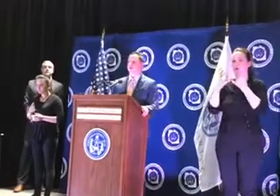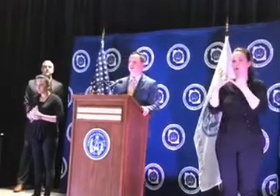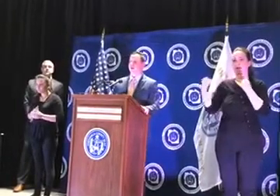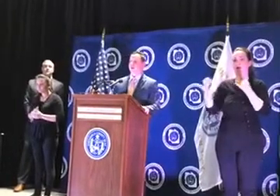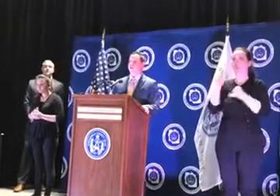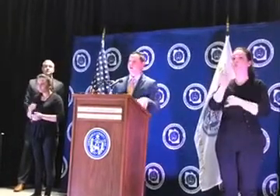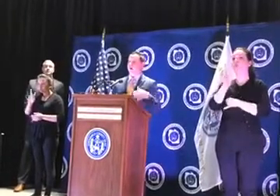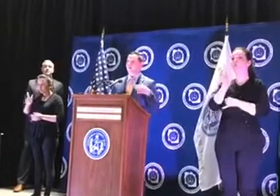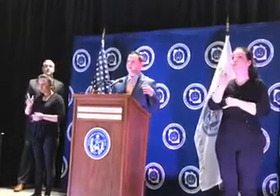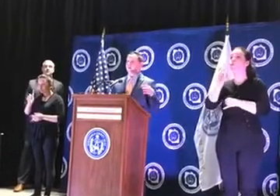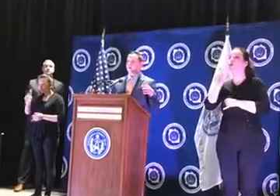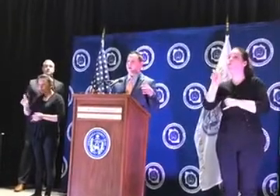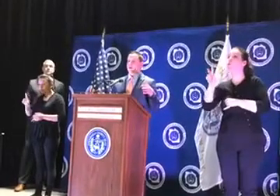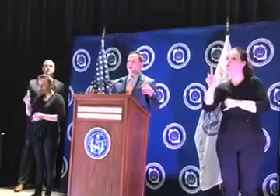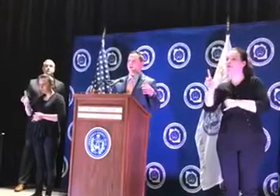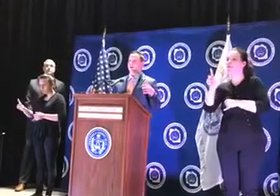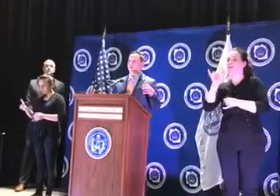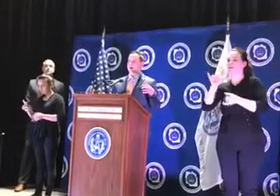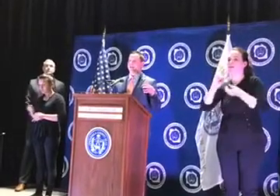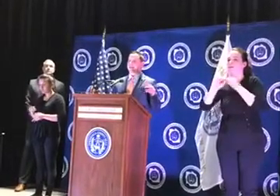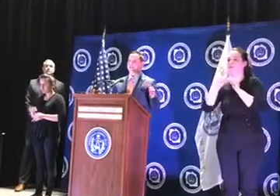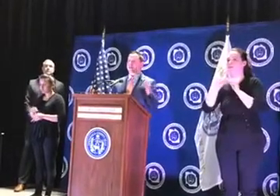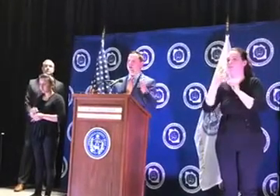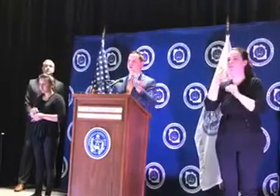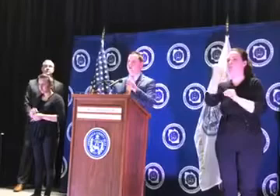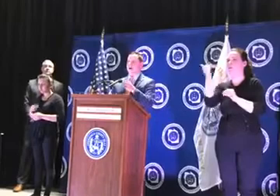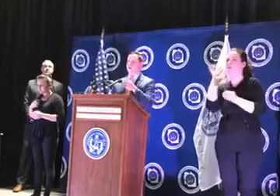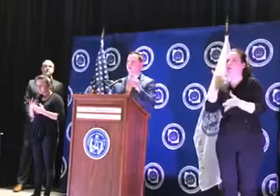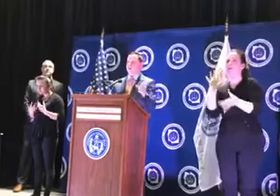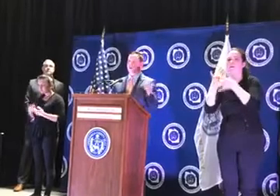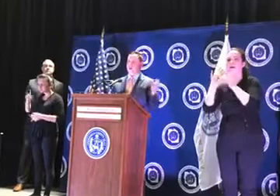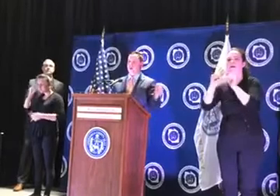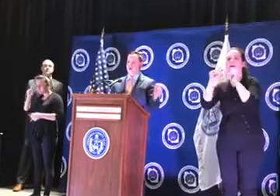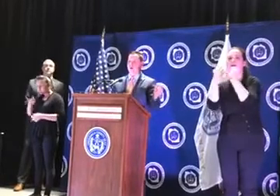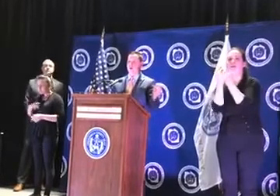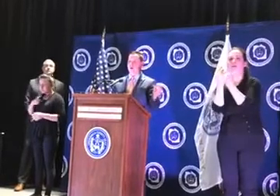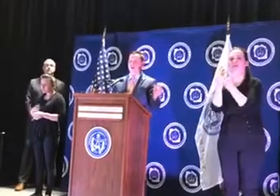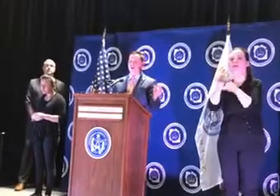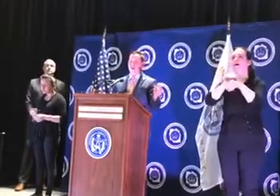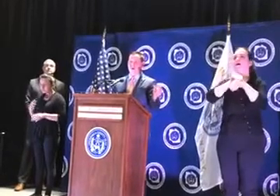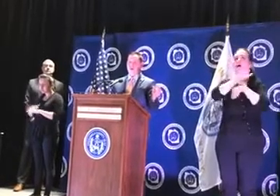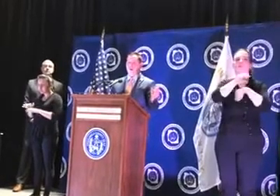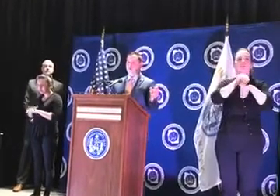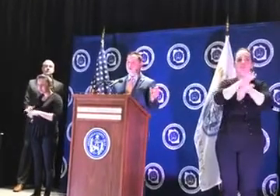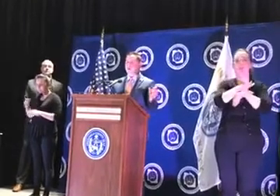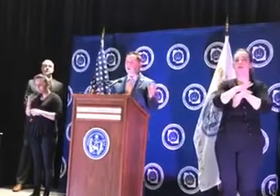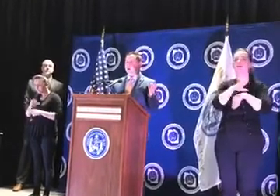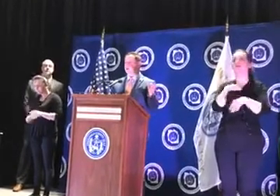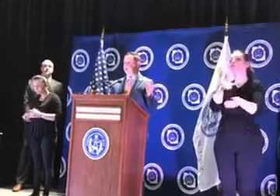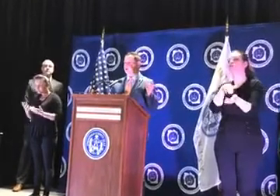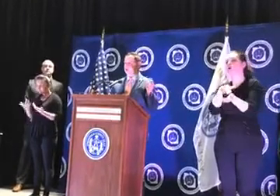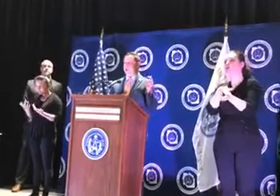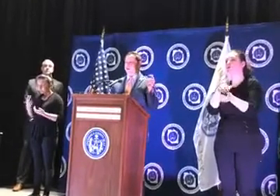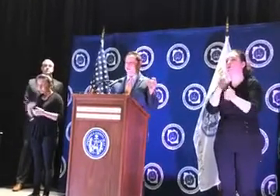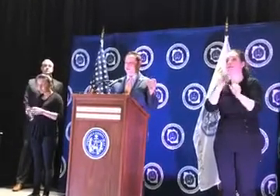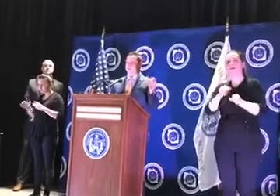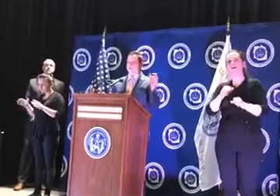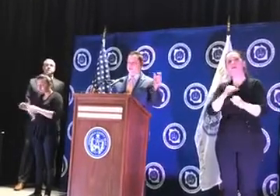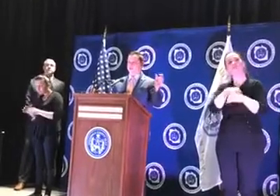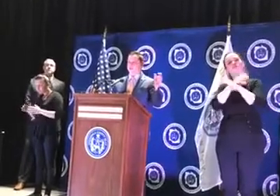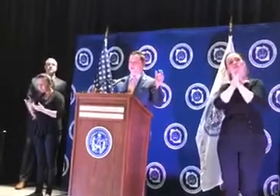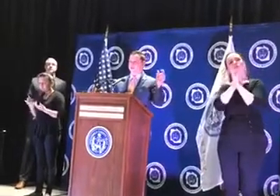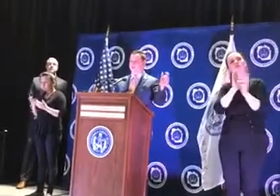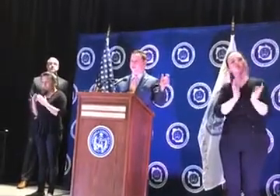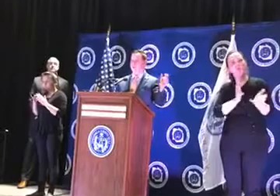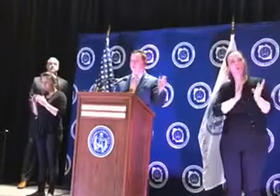be tough as each day goes on when folks are at home, and when you go out, you're going out by yourself to go to